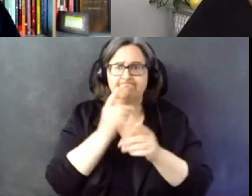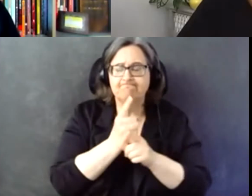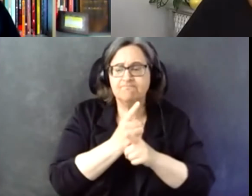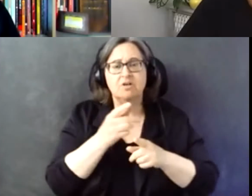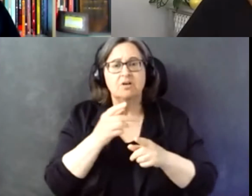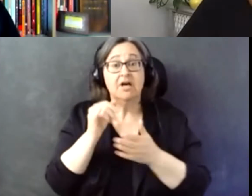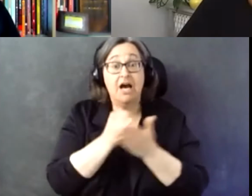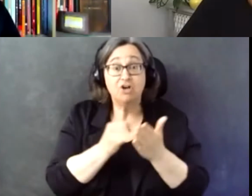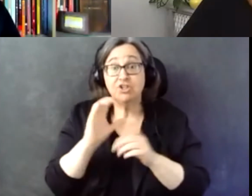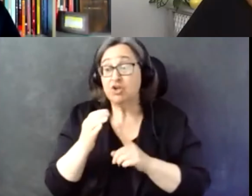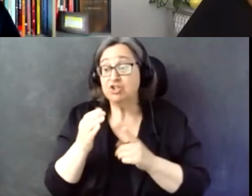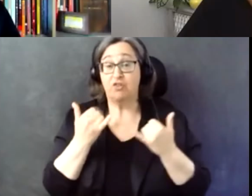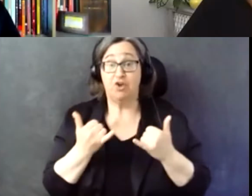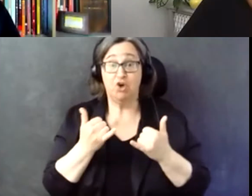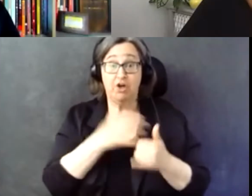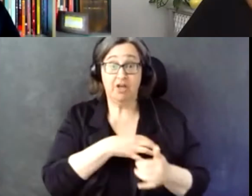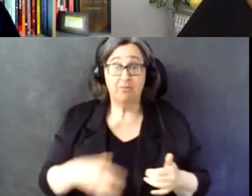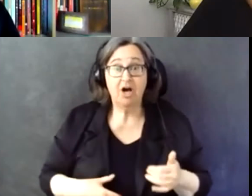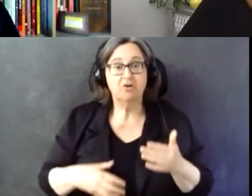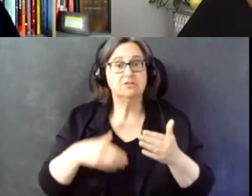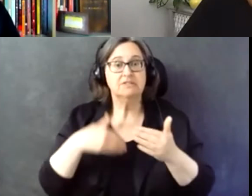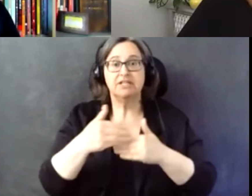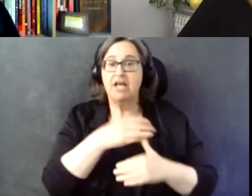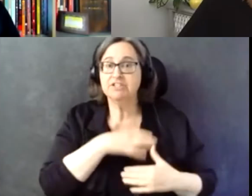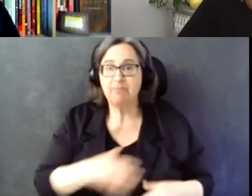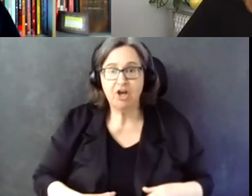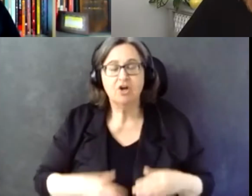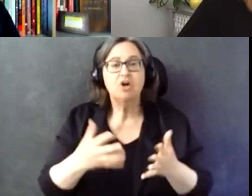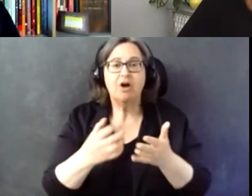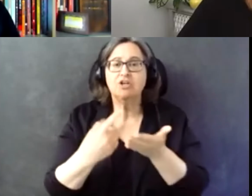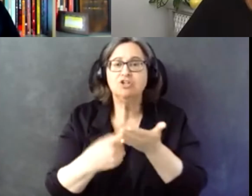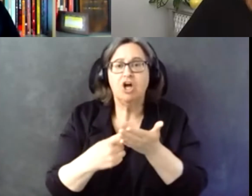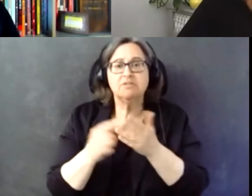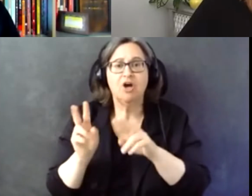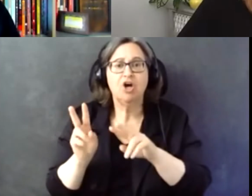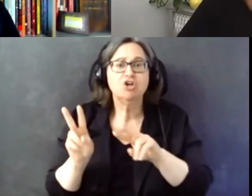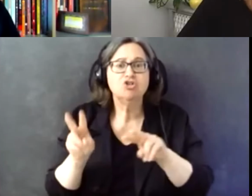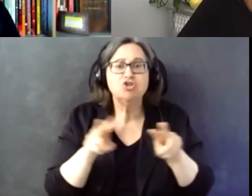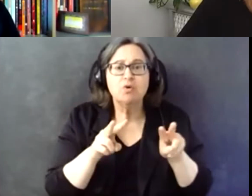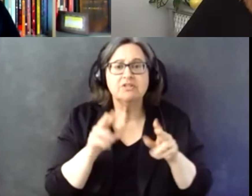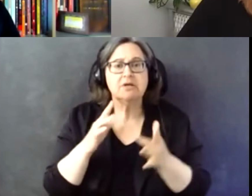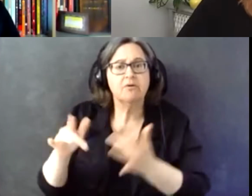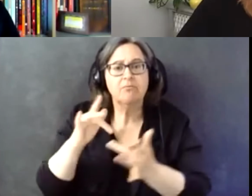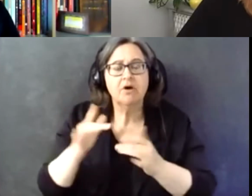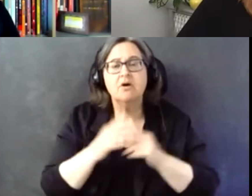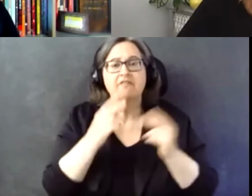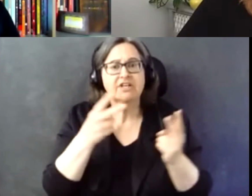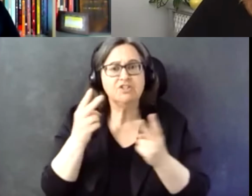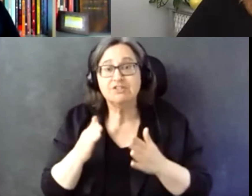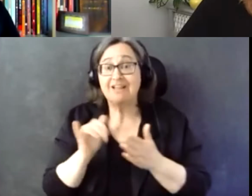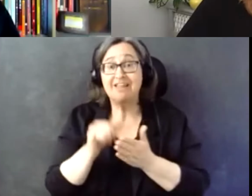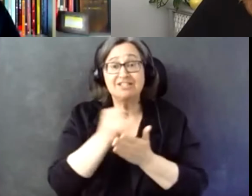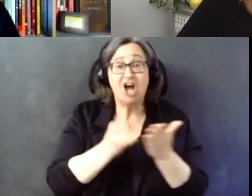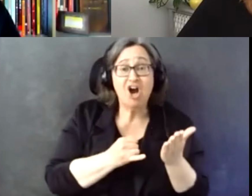current mayor next mayor wants to talk about tourism how to bring people back to new york that's our museums that's our art scene you know that's that's you know so